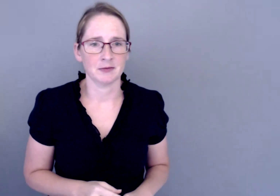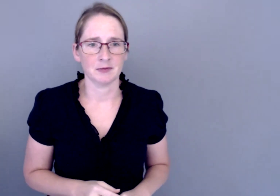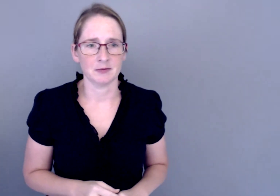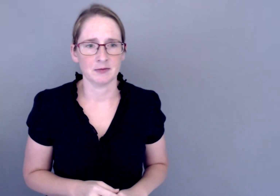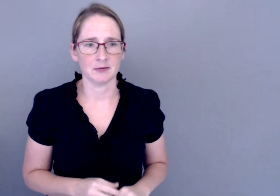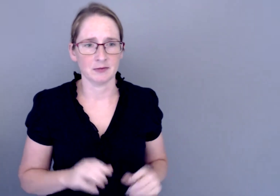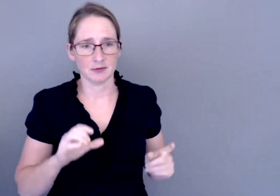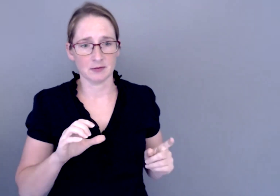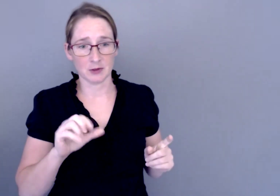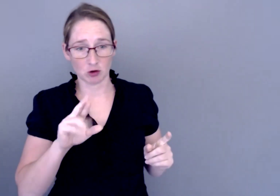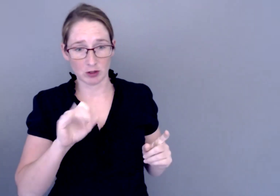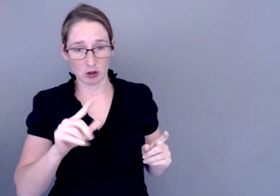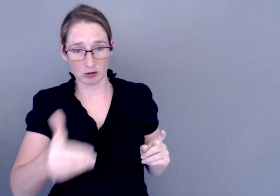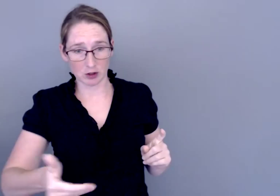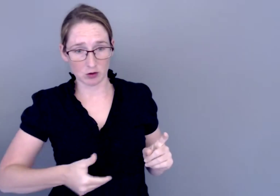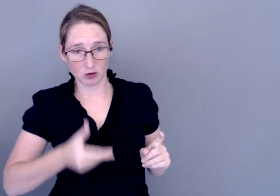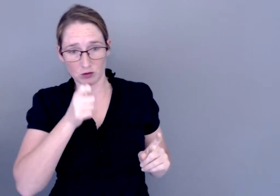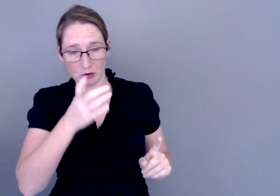Crystal, did you want to introduce yourself?